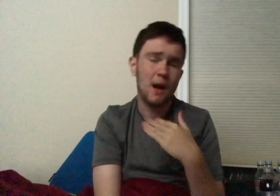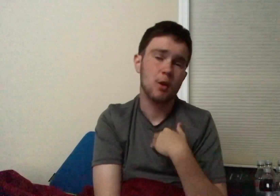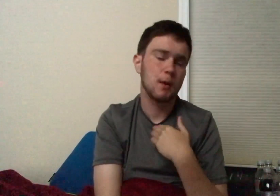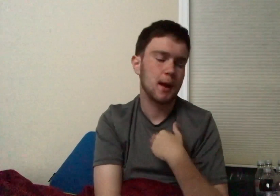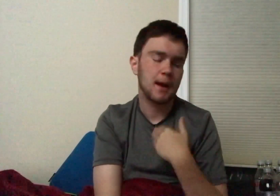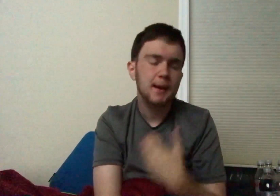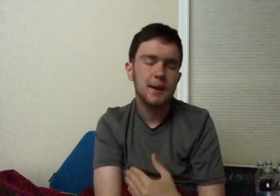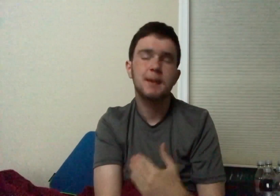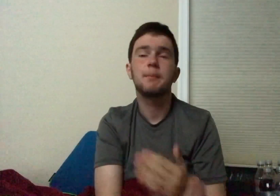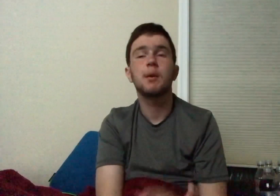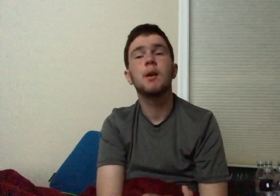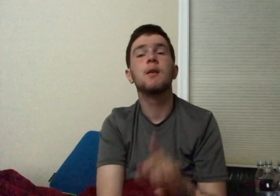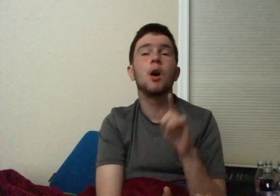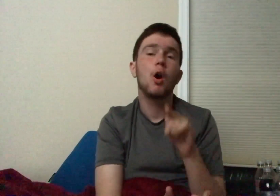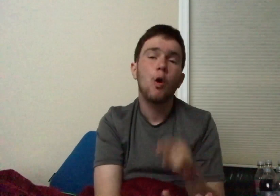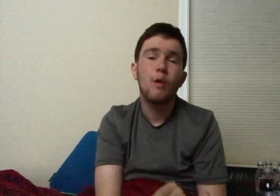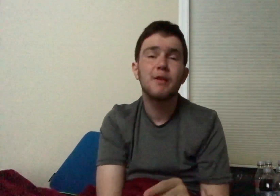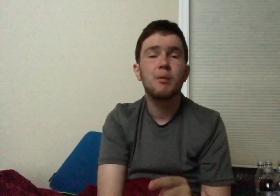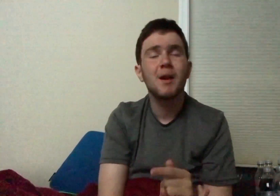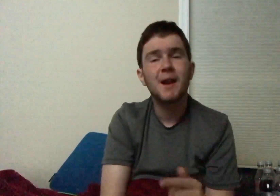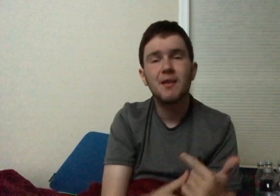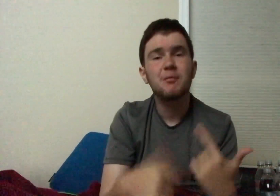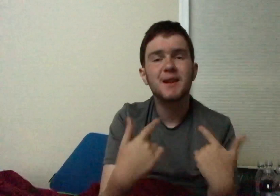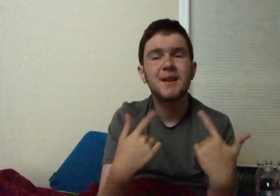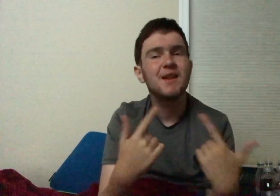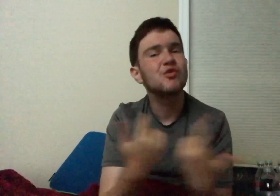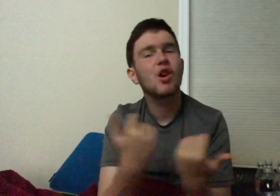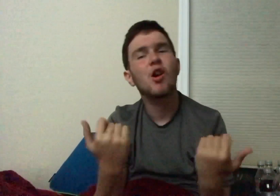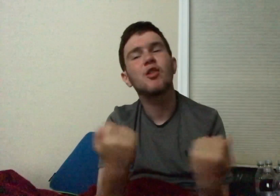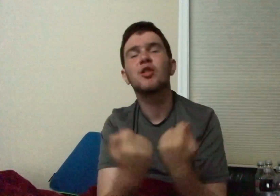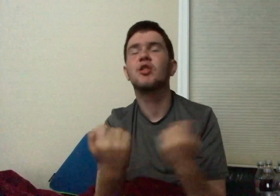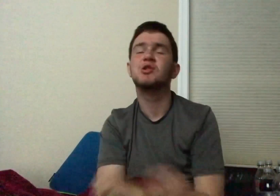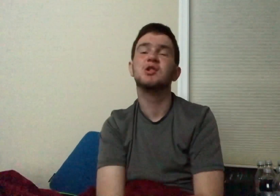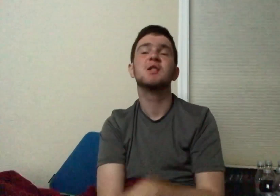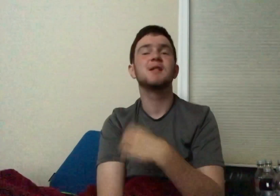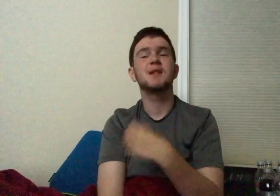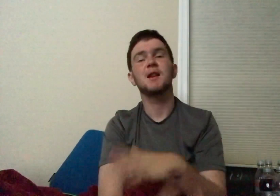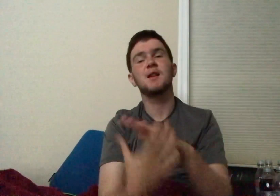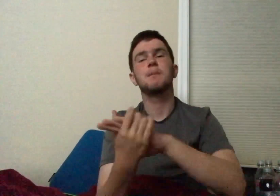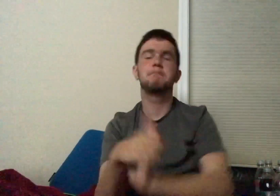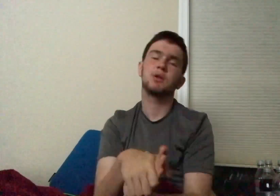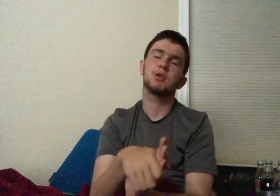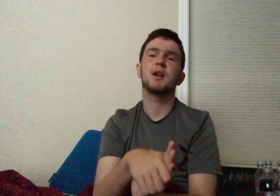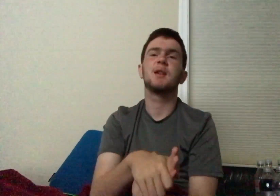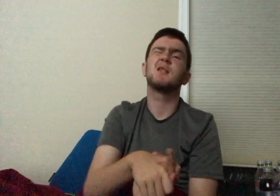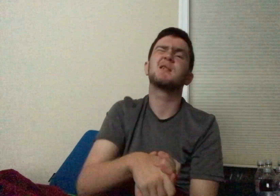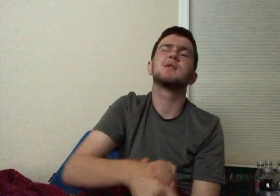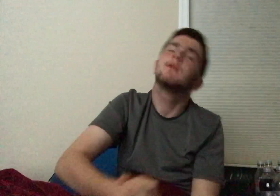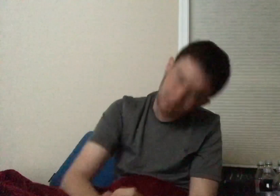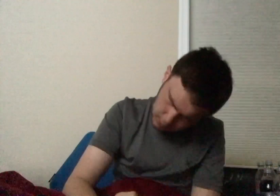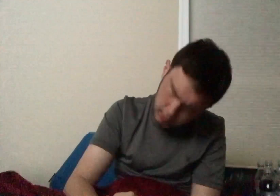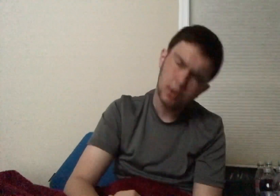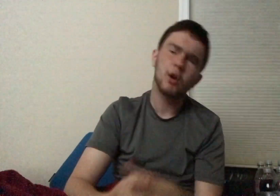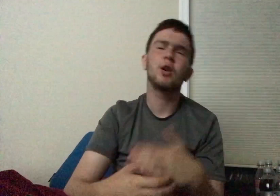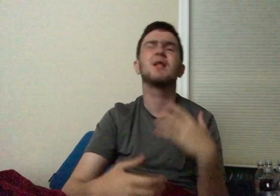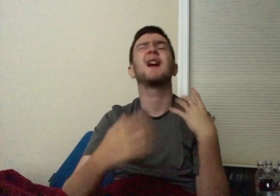it ain't easy, but the only way that we get stronger is get a little burnt, yeah, take a little fall. Hurts like